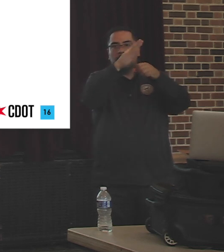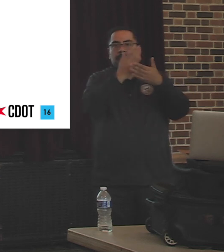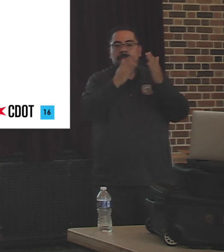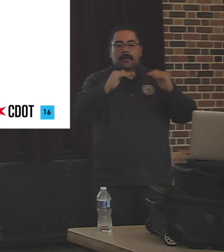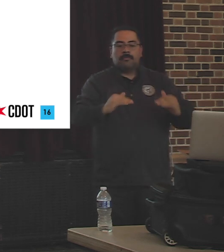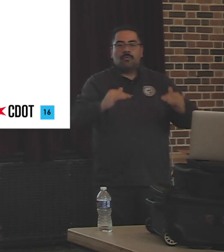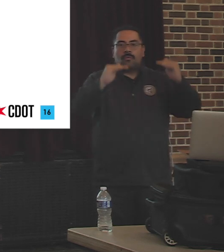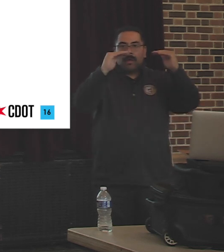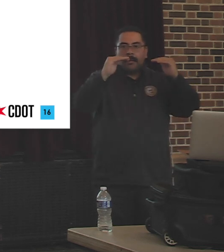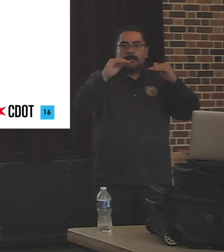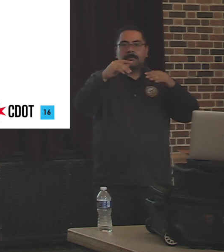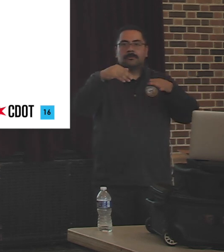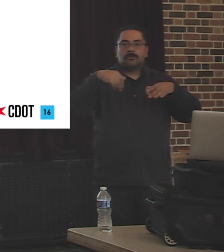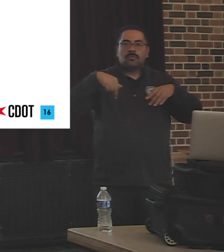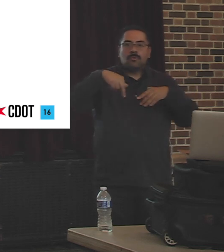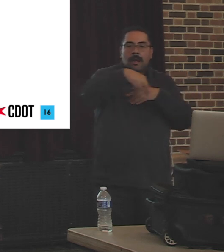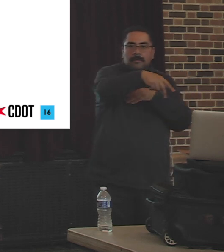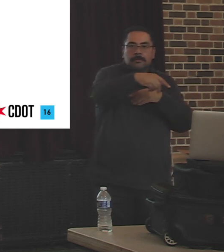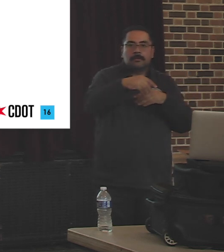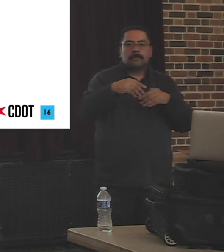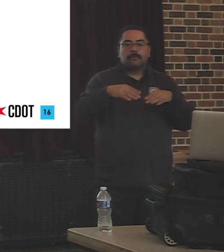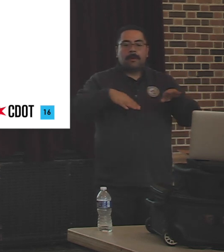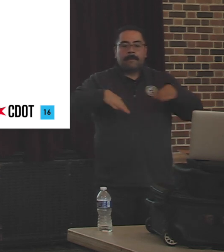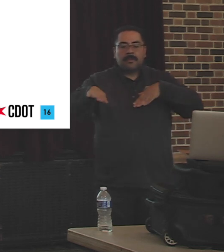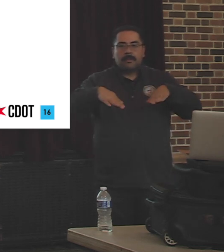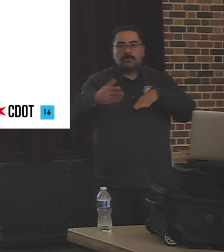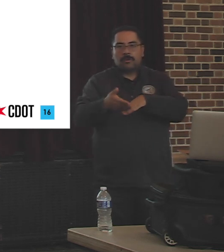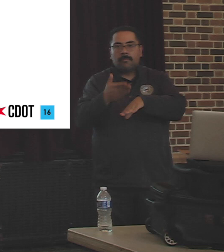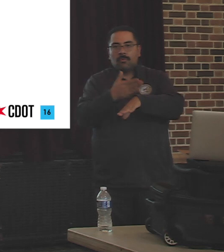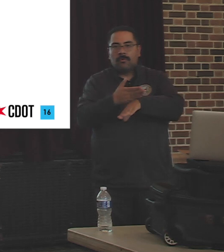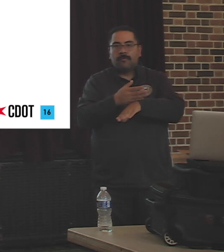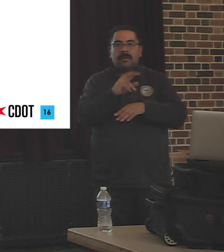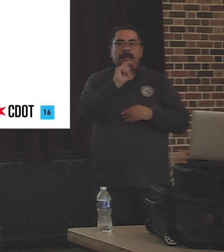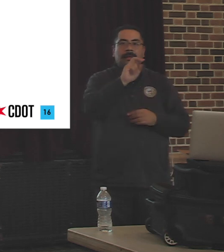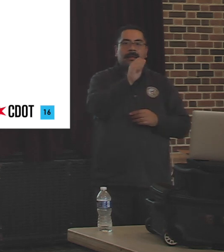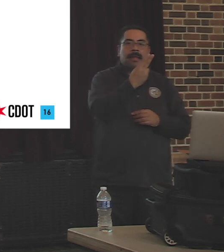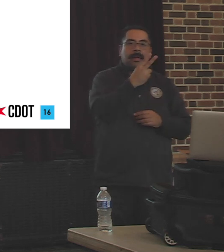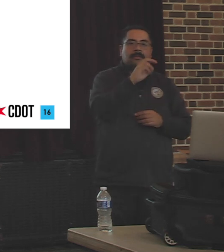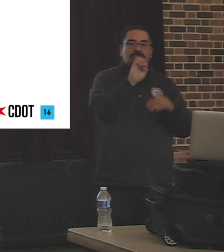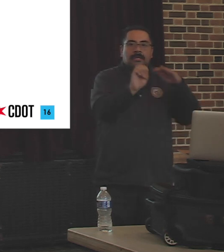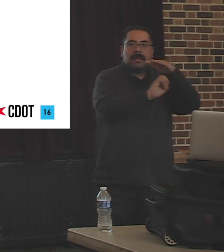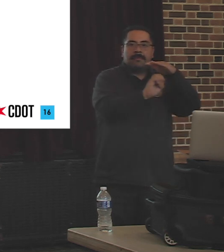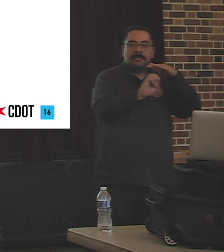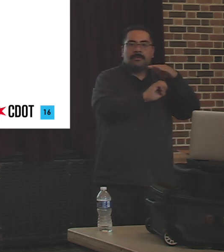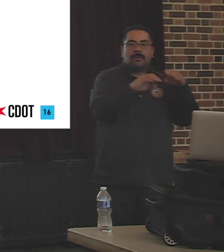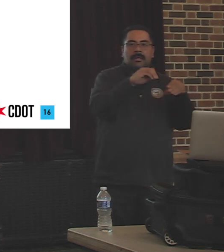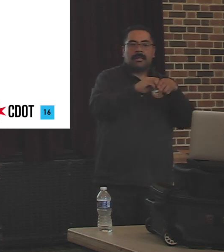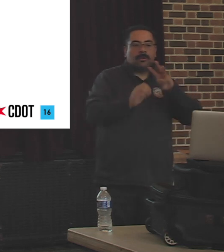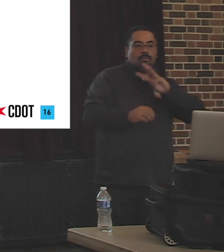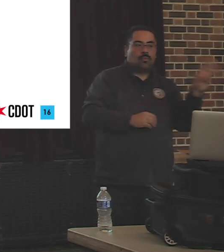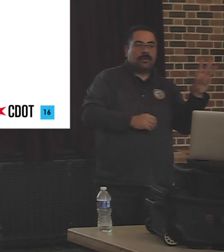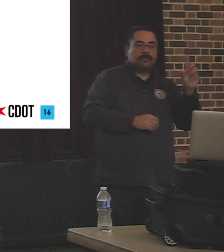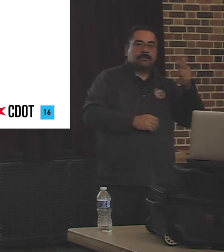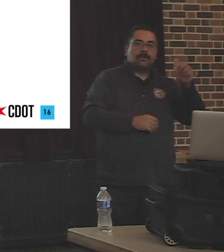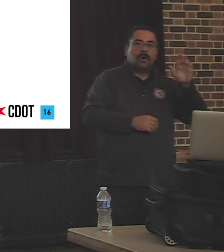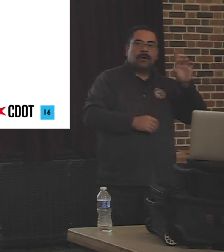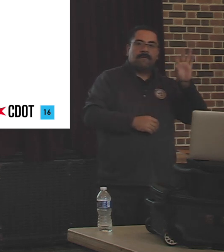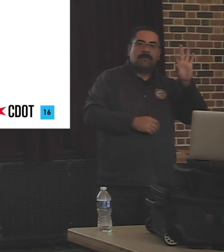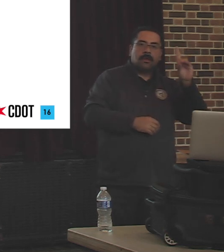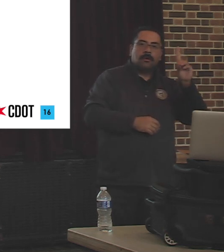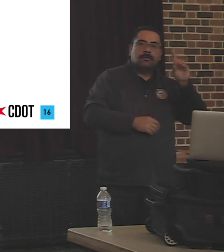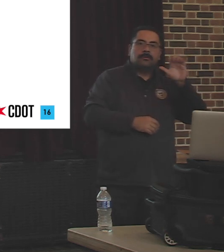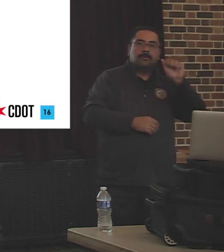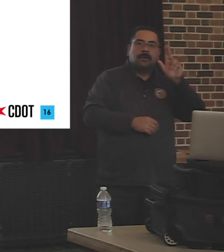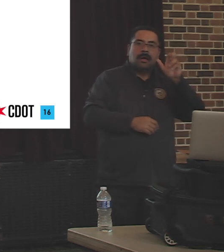raised elements, some raised crossings and pedestrian improvements. Nash Elementary in the West Garfield, Austin neighborhood off